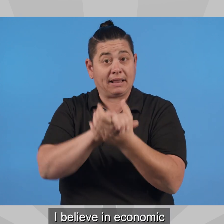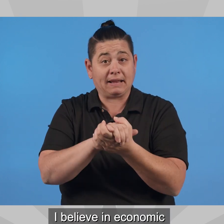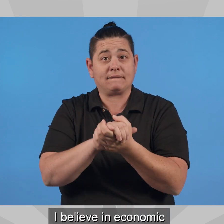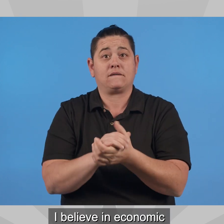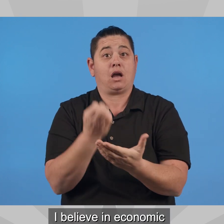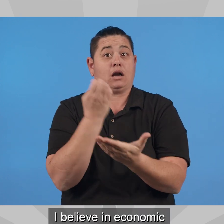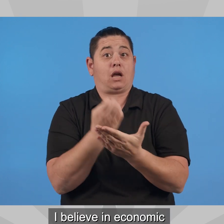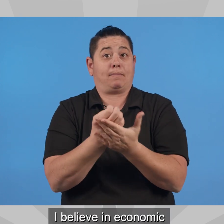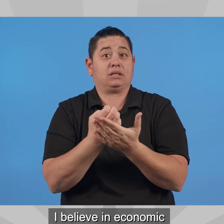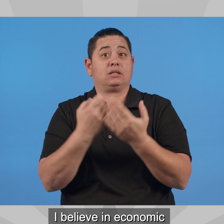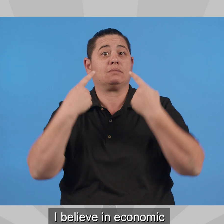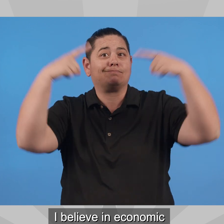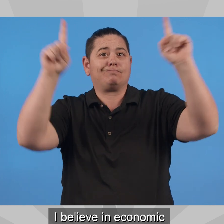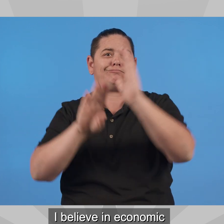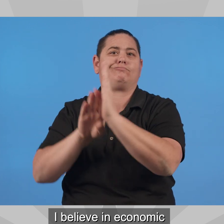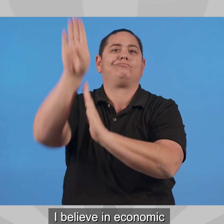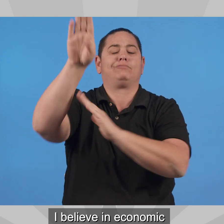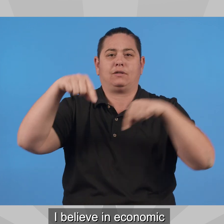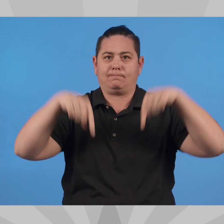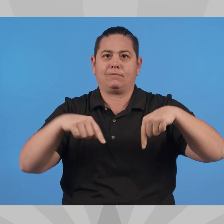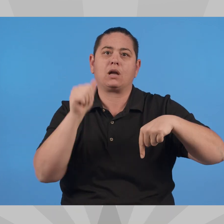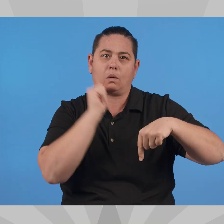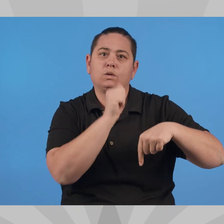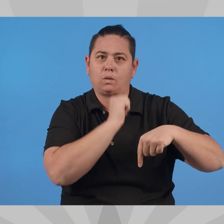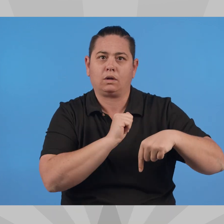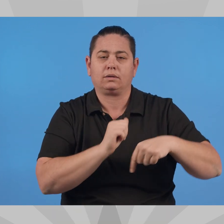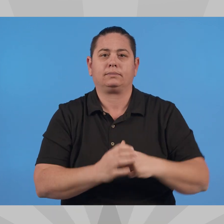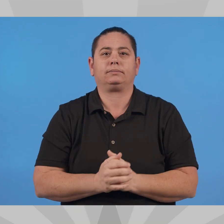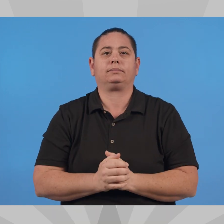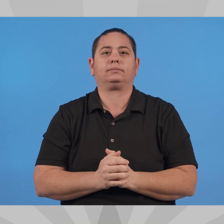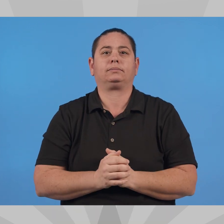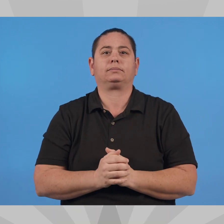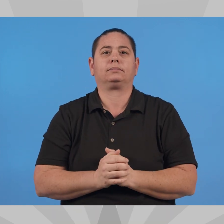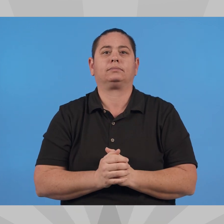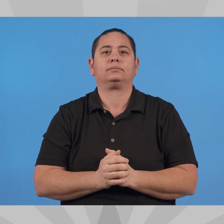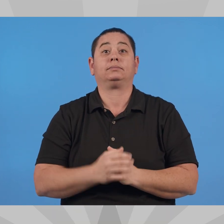I believe in economic prosperity for Arizona.